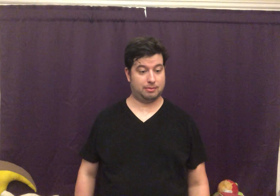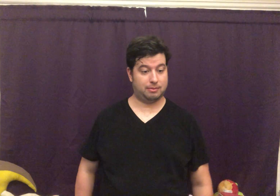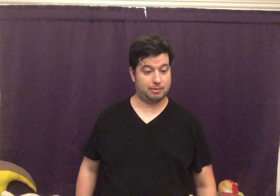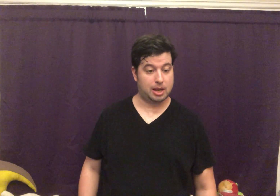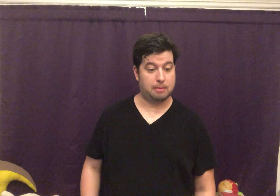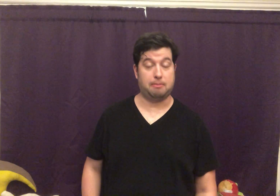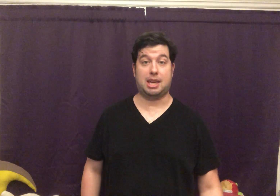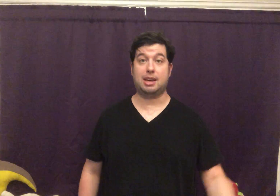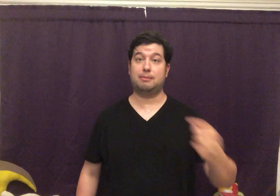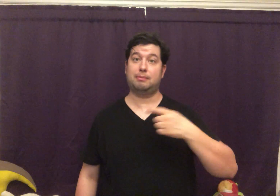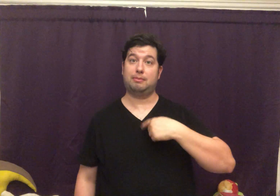Me.